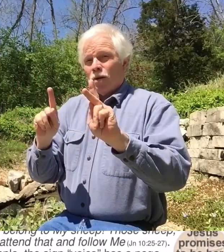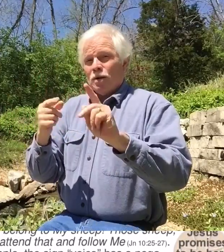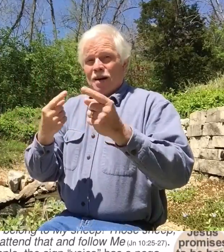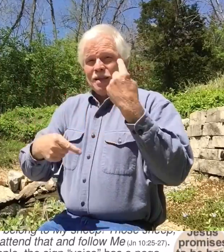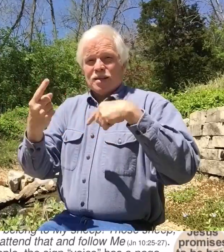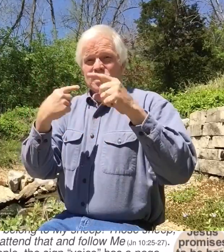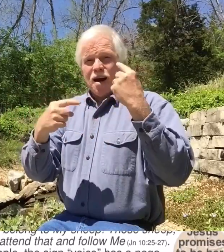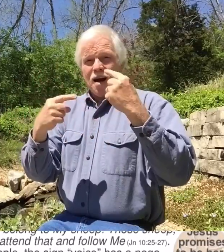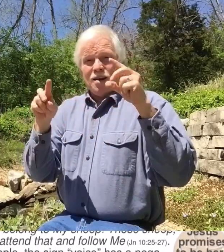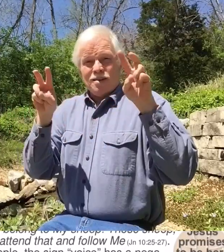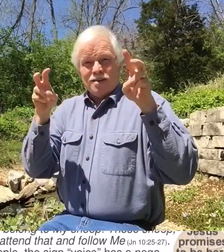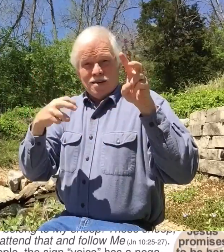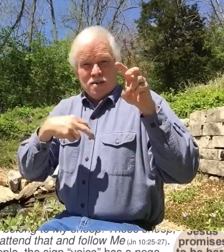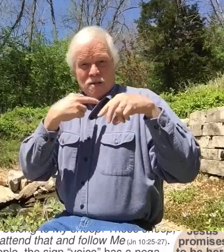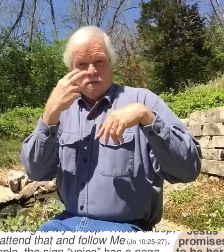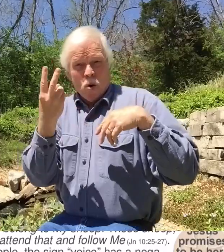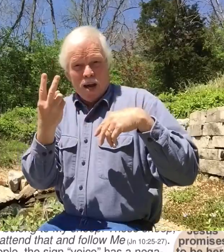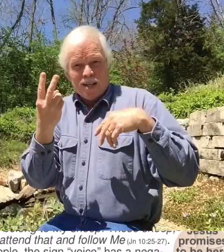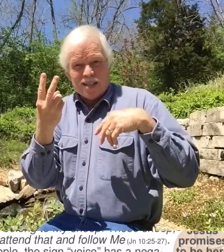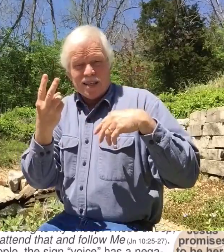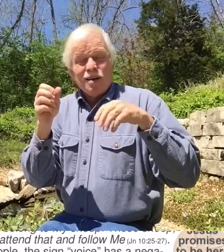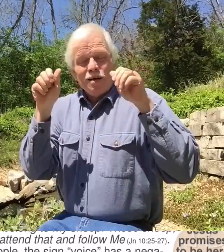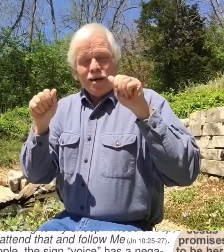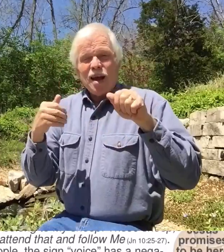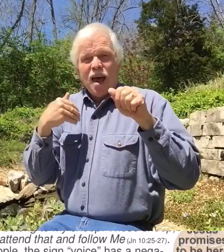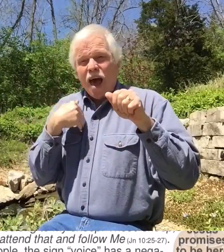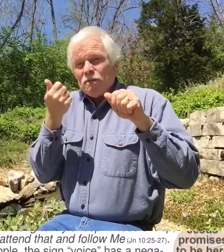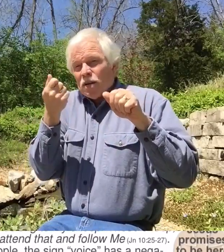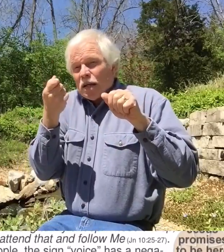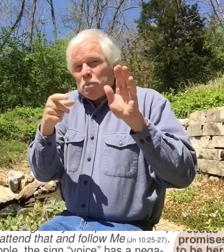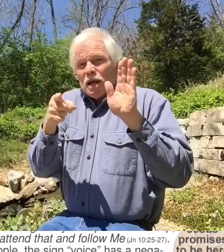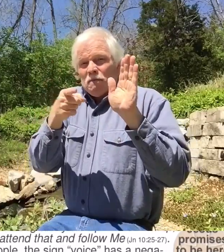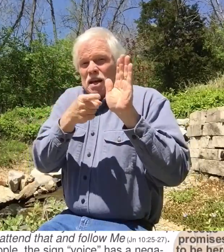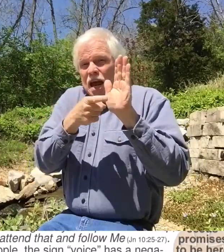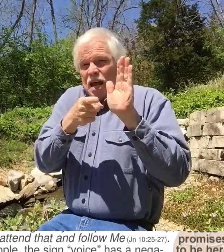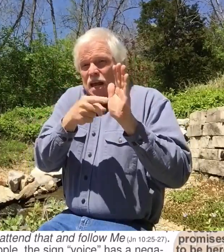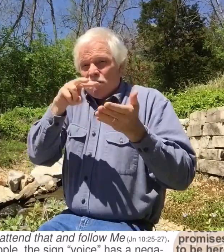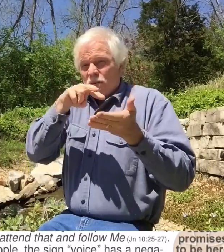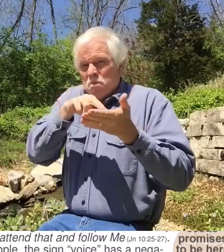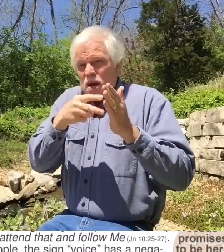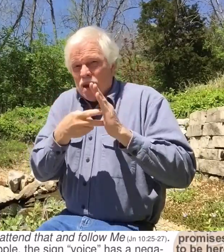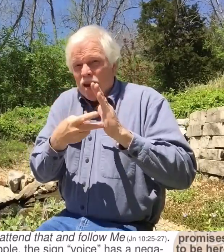the sign voice can have a little bit of a negative meaning